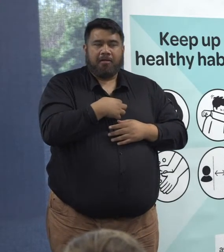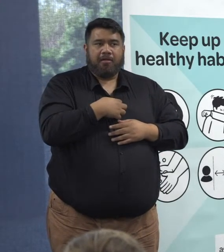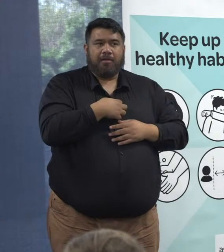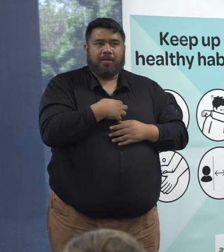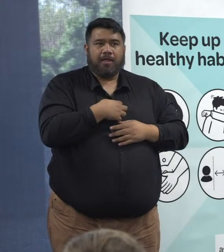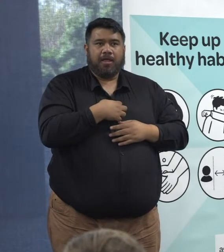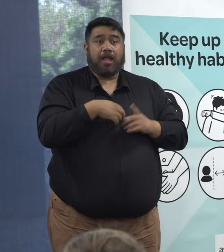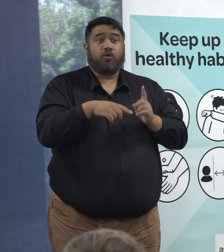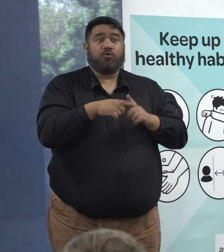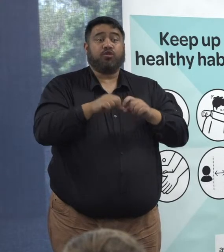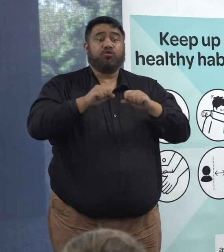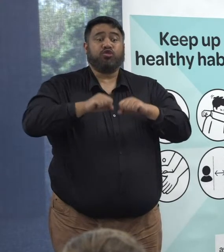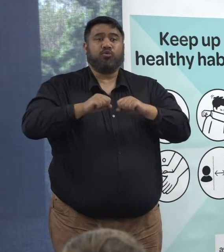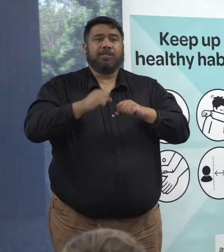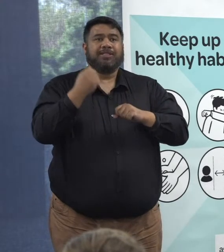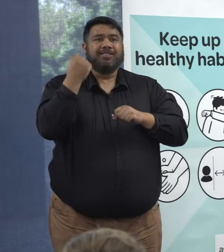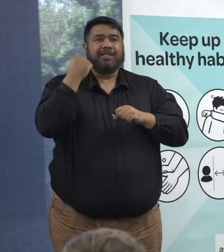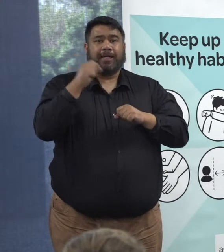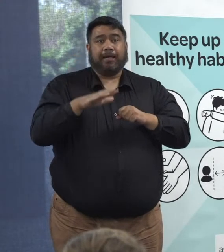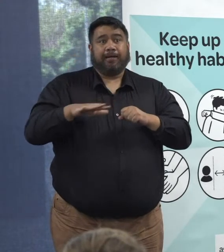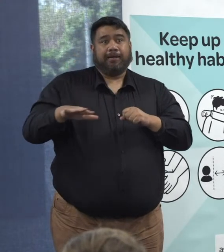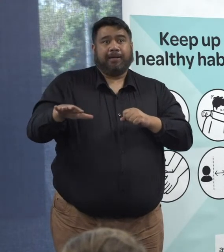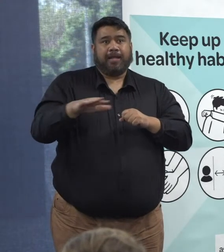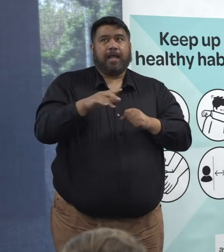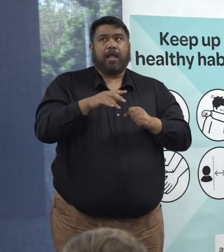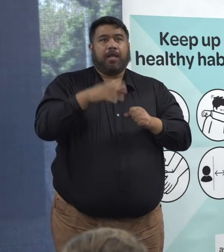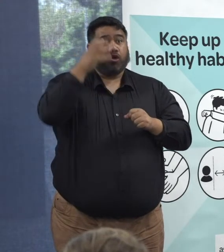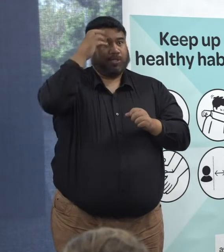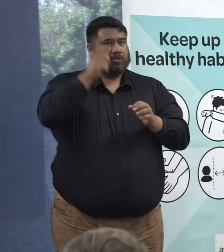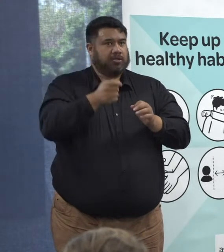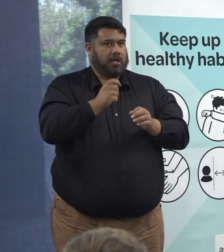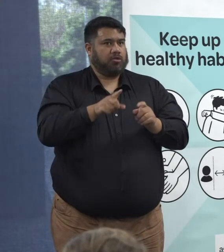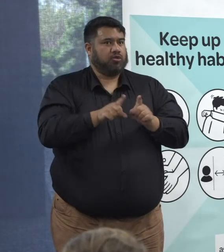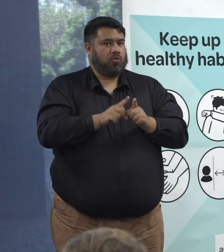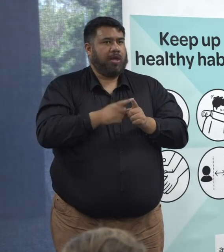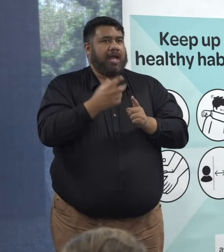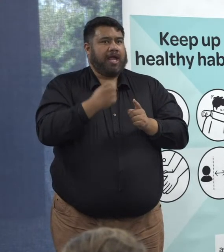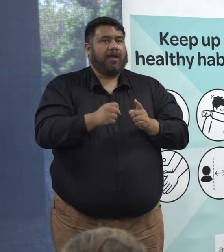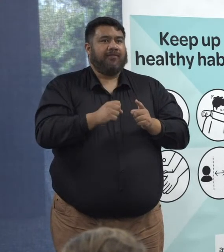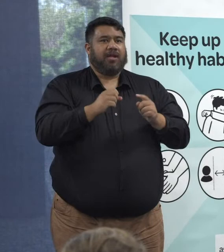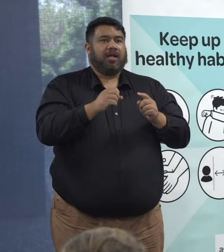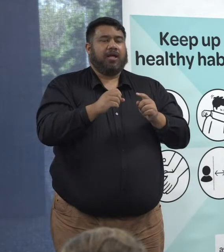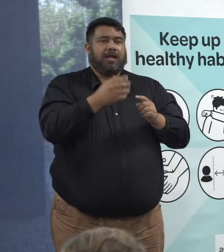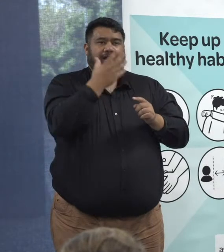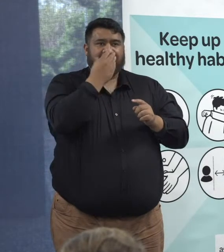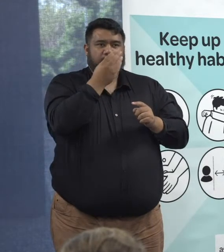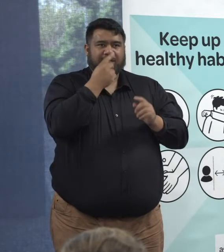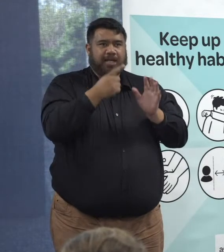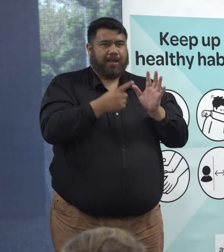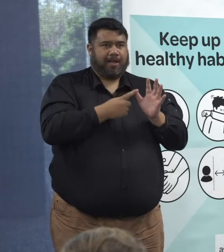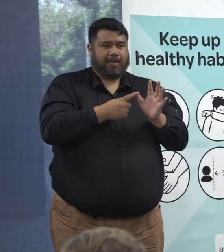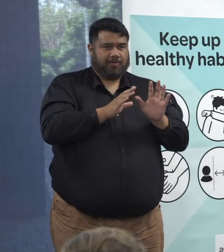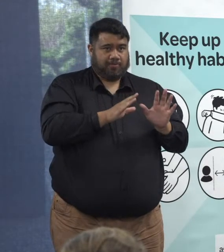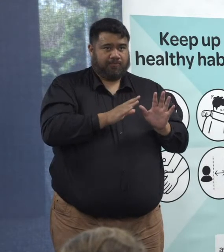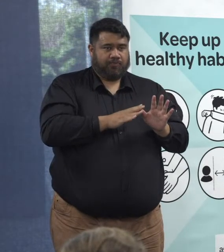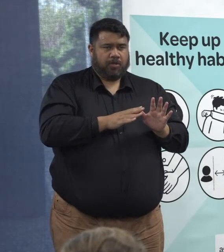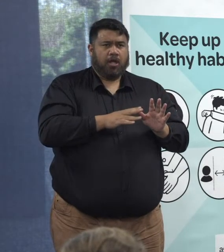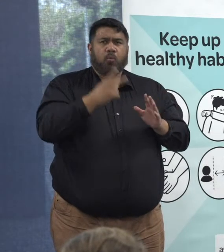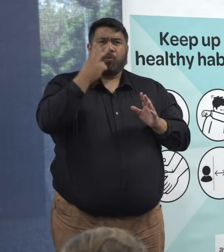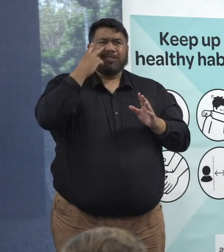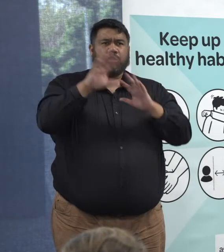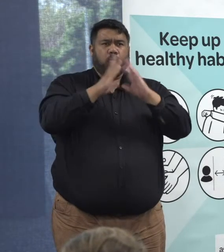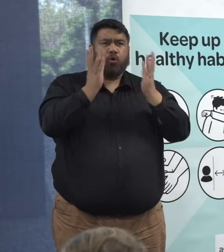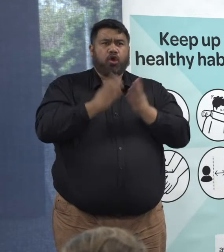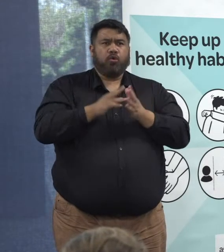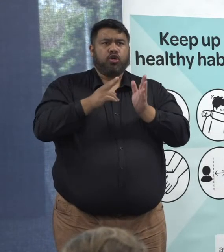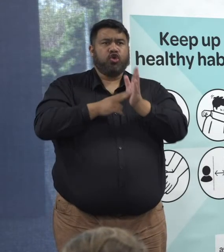the student population in Dunedin, and now also some in Queenstown. So we have some isolates. What we've seen in the Northern Hemisphere is that